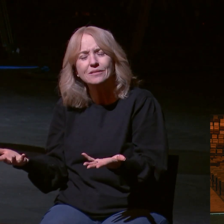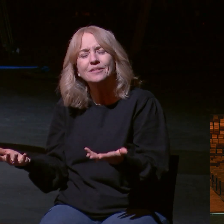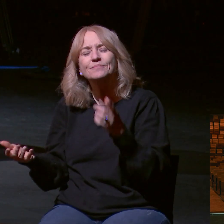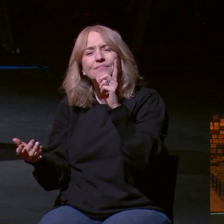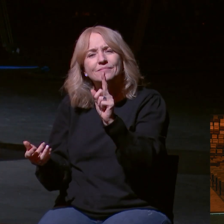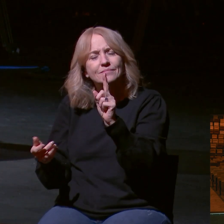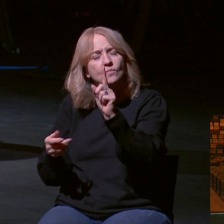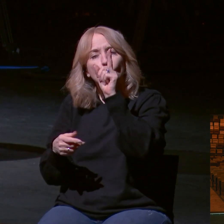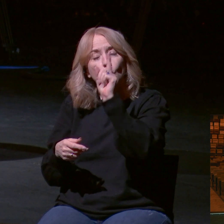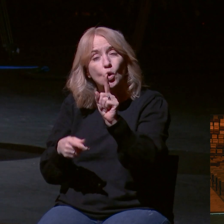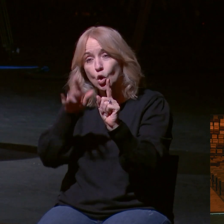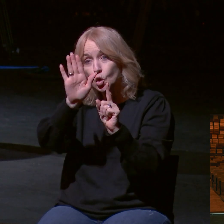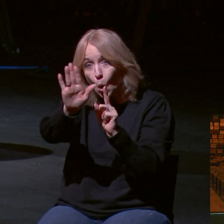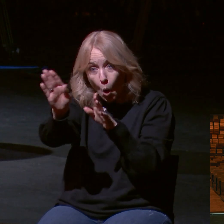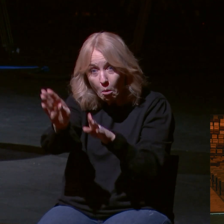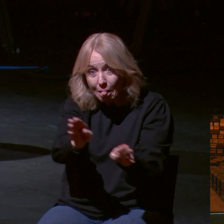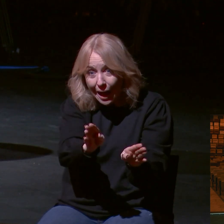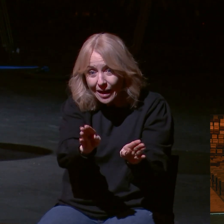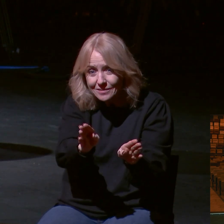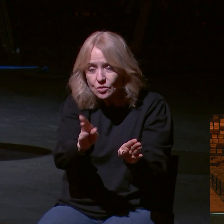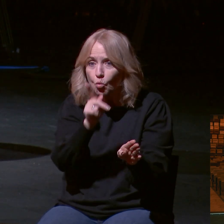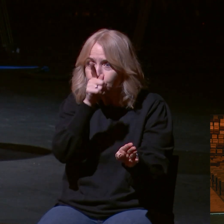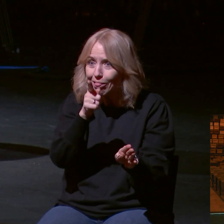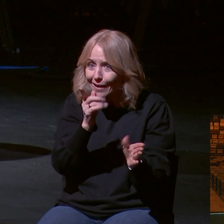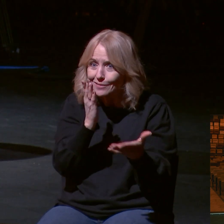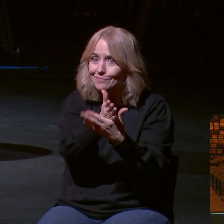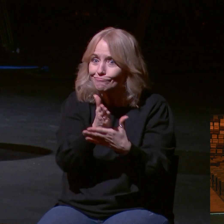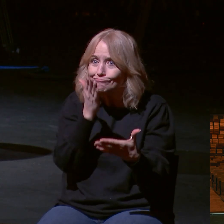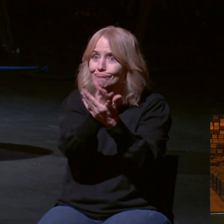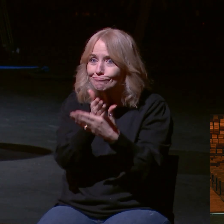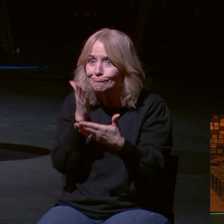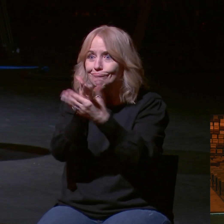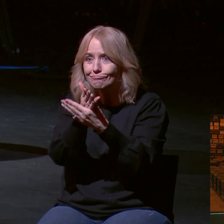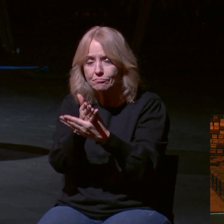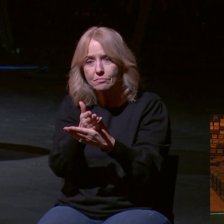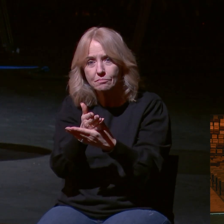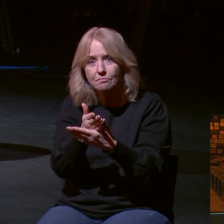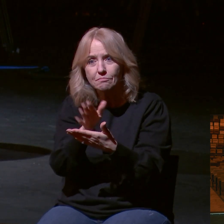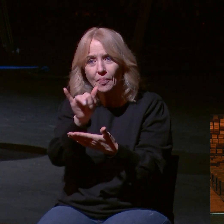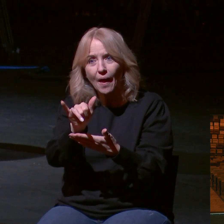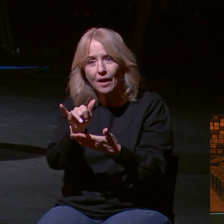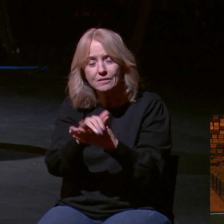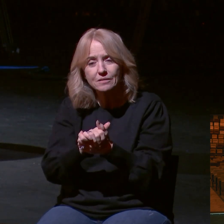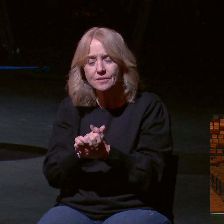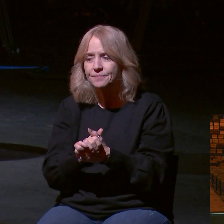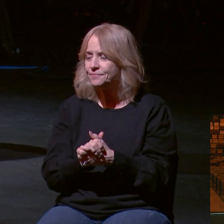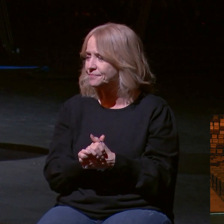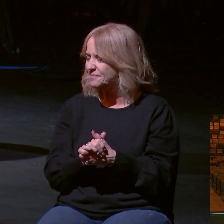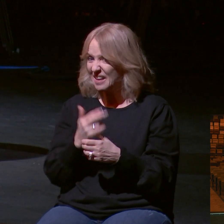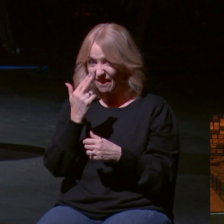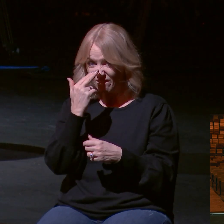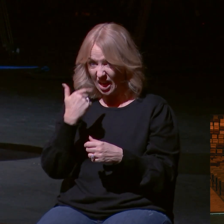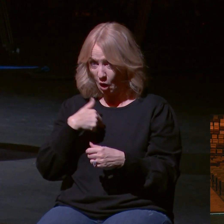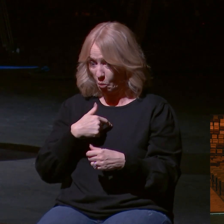really funny, because we often live our lives hyper-focused on our own plans, trying not to get distracted from them,